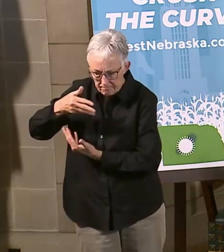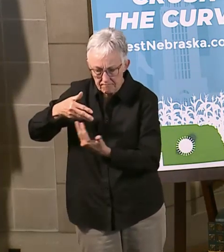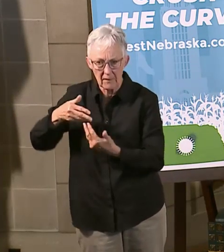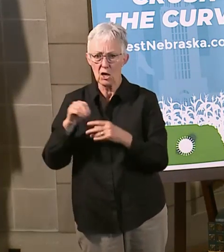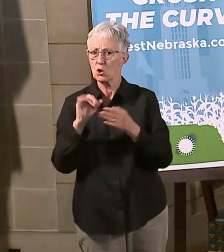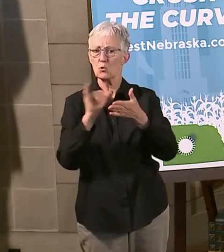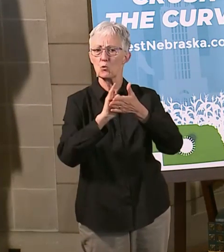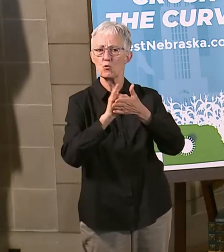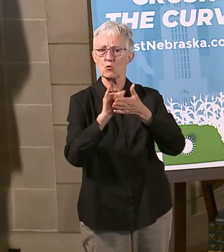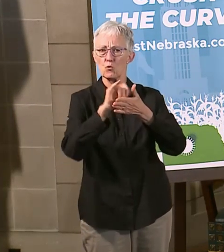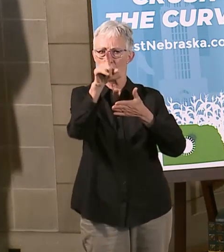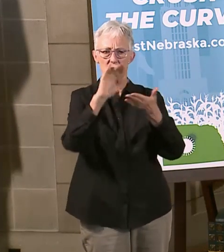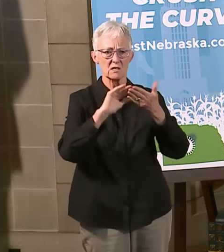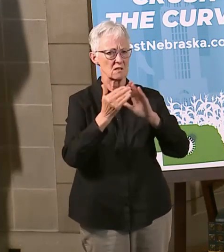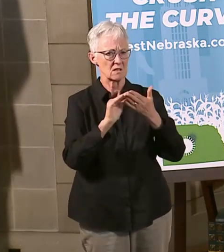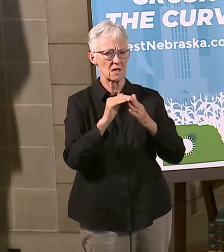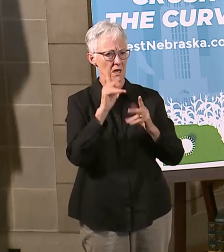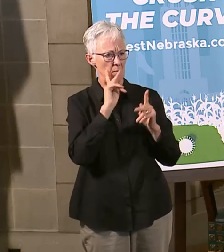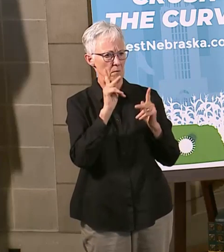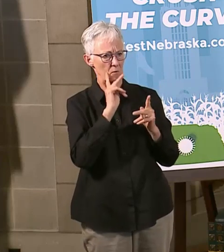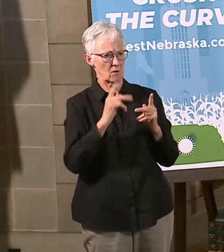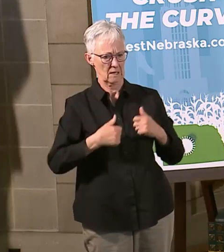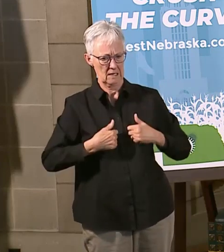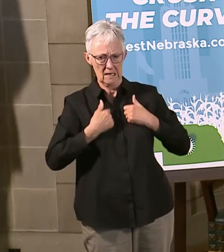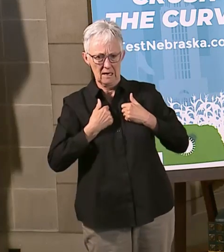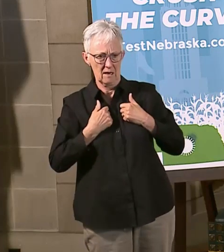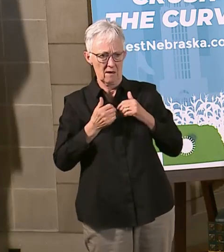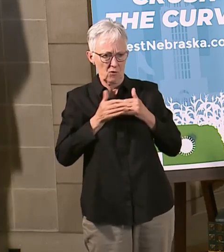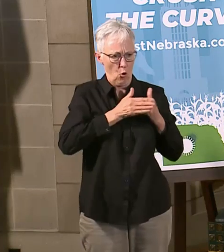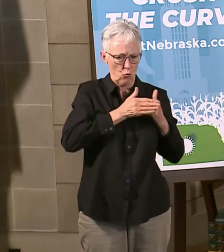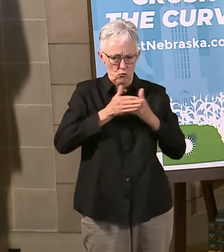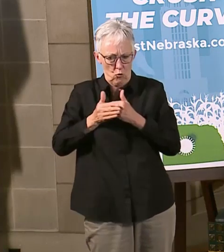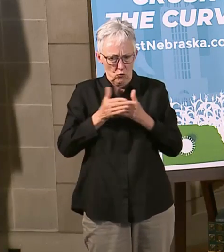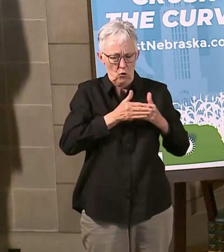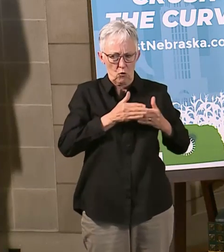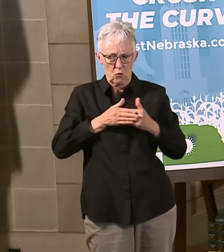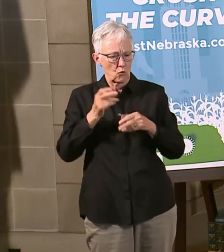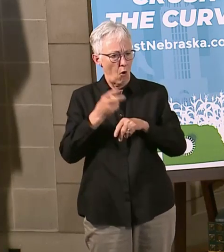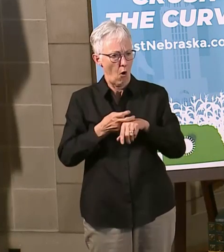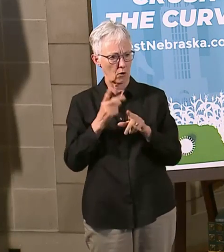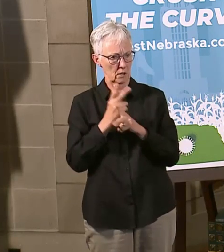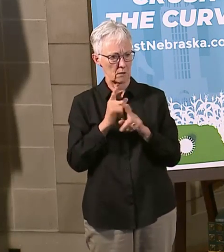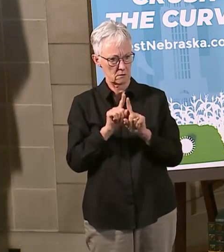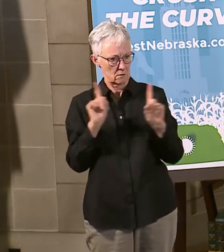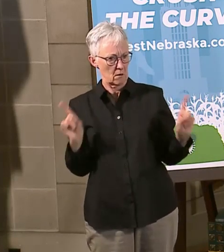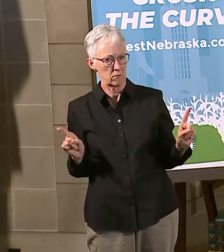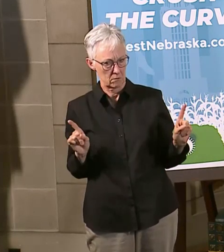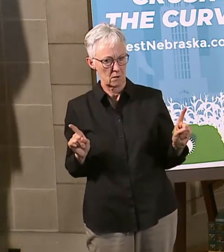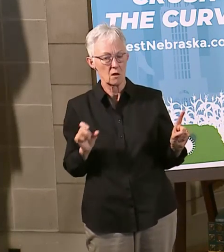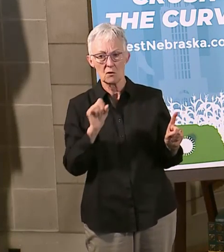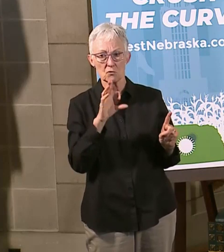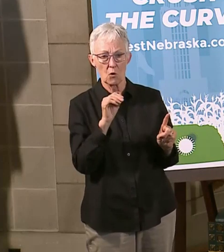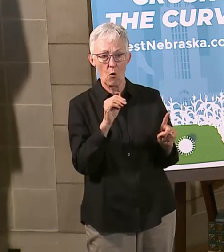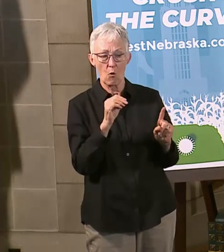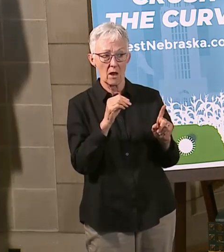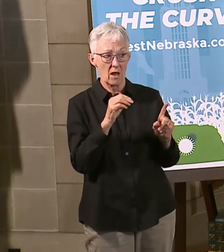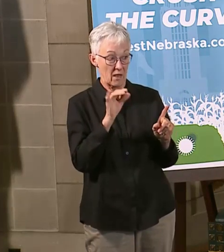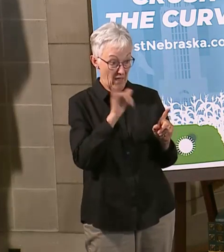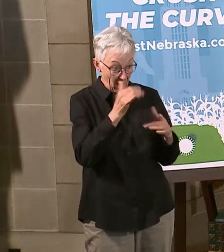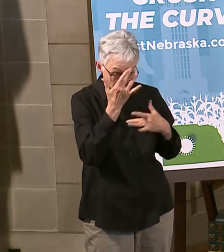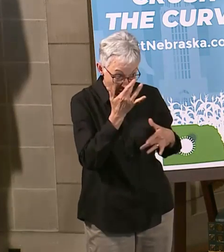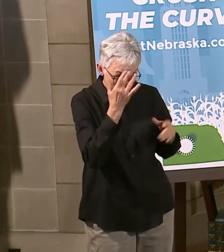where you've got a big city where lots of people are close together. And I think that we have to focus not only on just what the work sites are doing, but what's also going